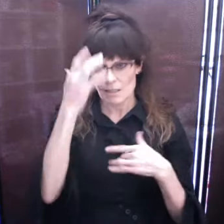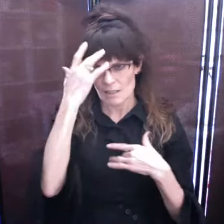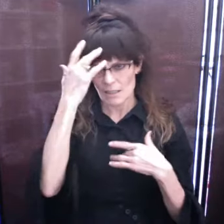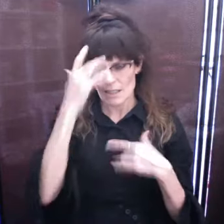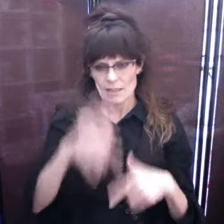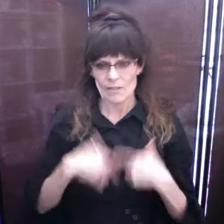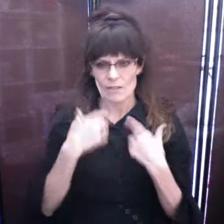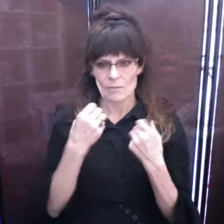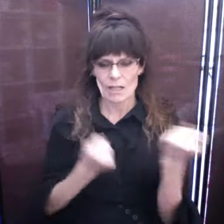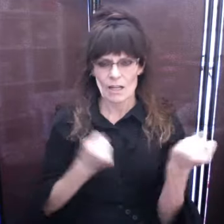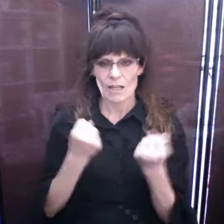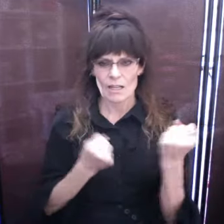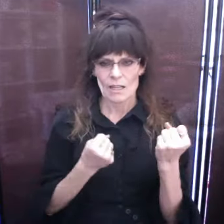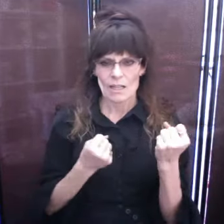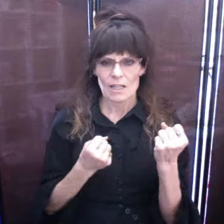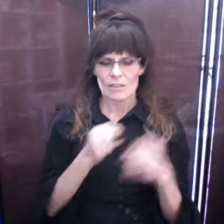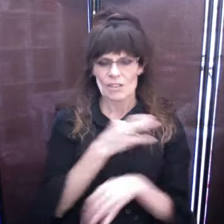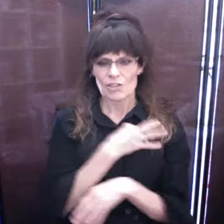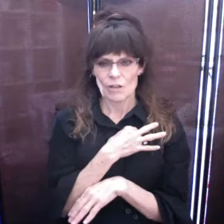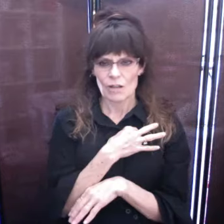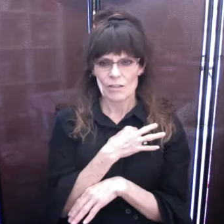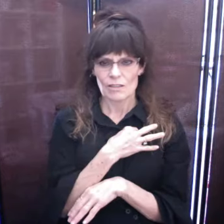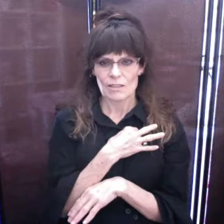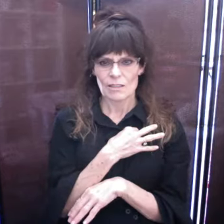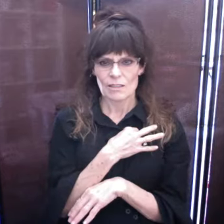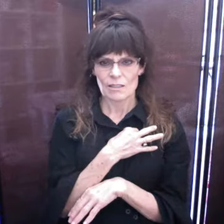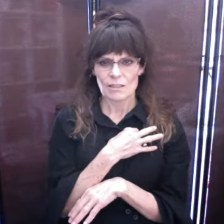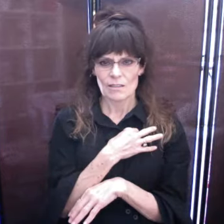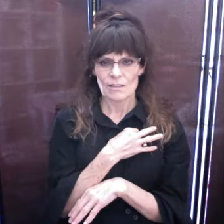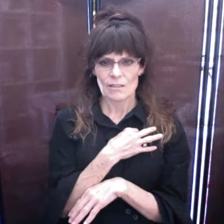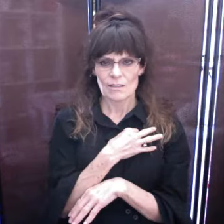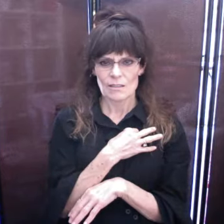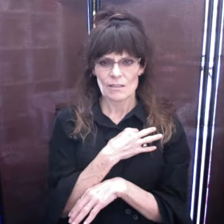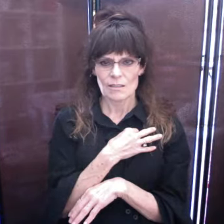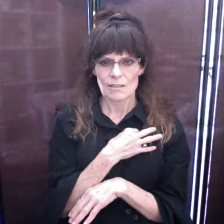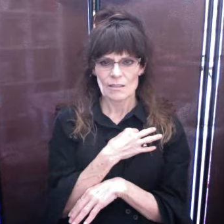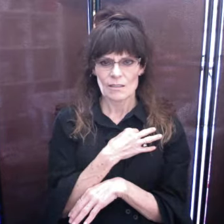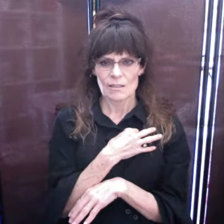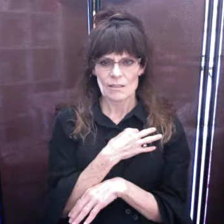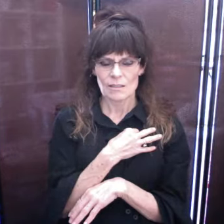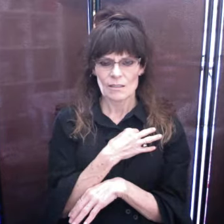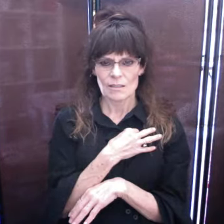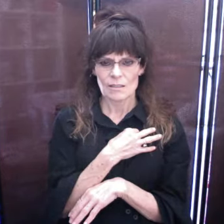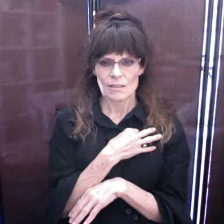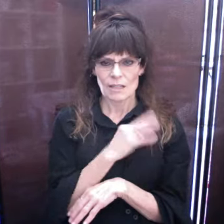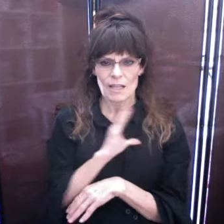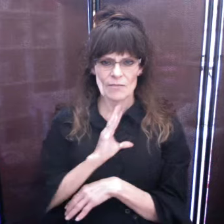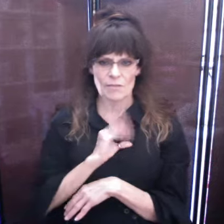And it was just kind of gross, man. And so, I kind of shrunk, like kind of imploded, and never did ask her out on